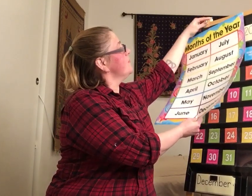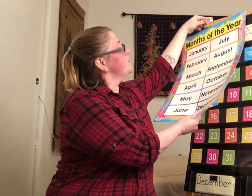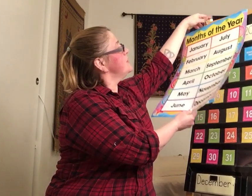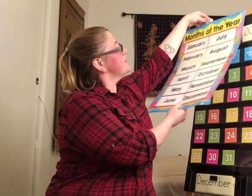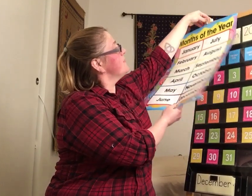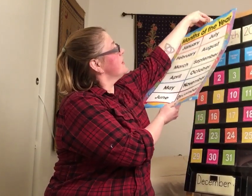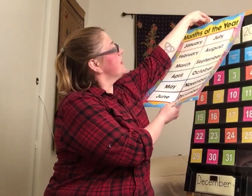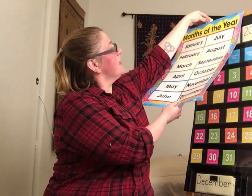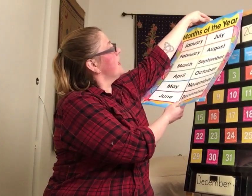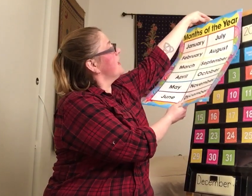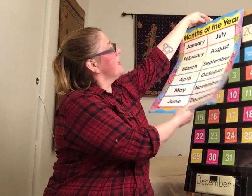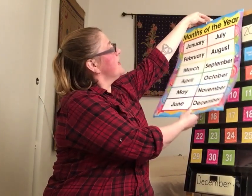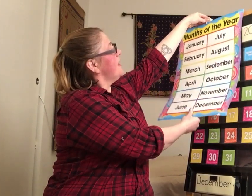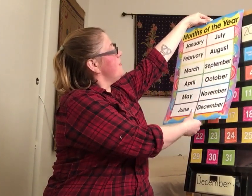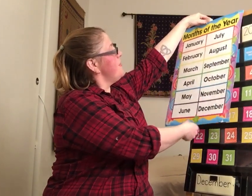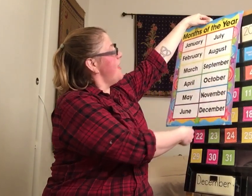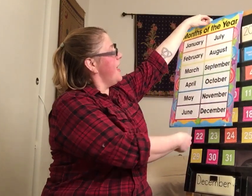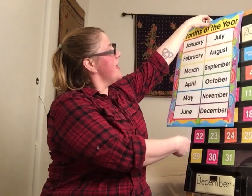Oops. And then